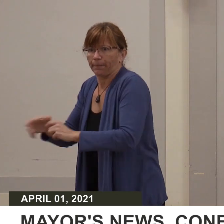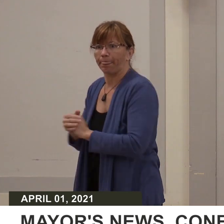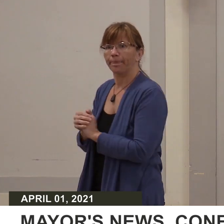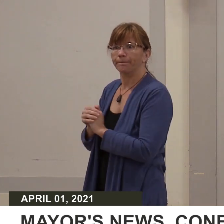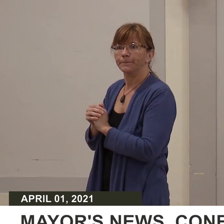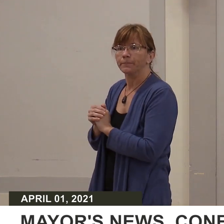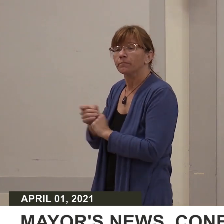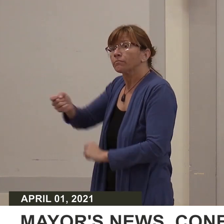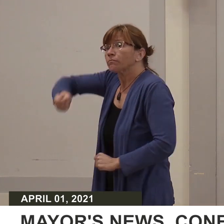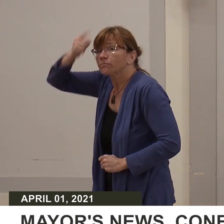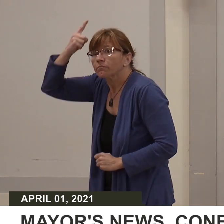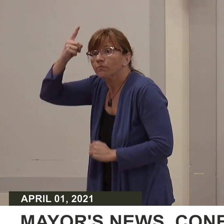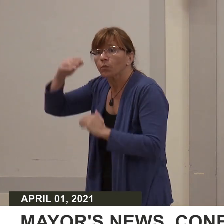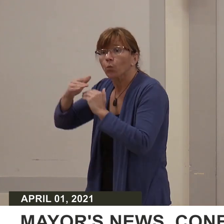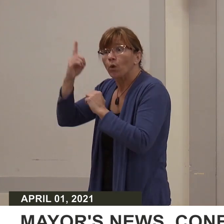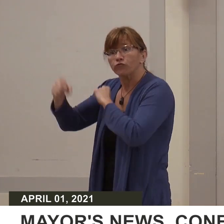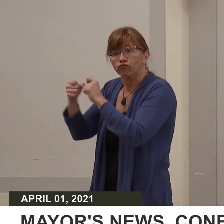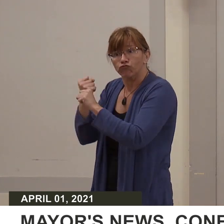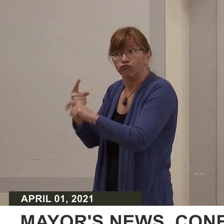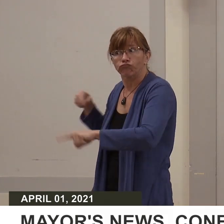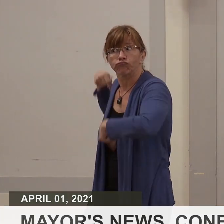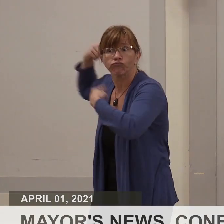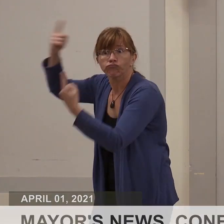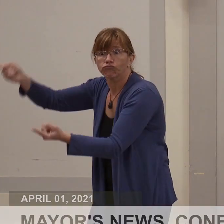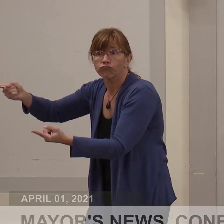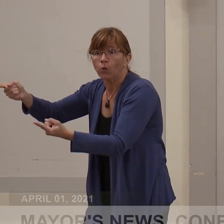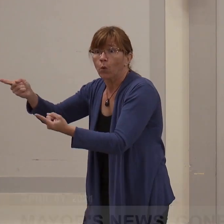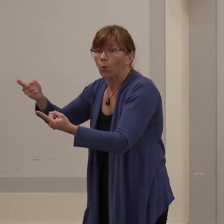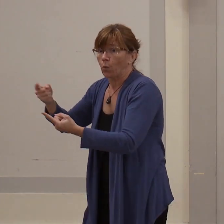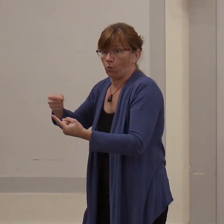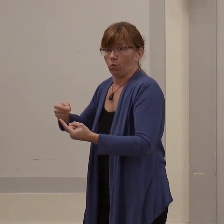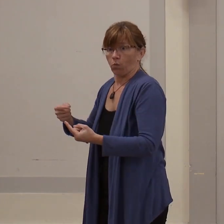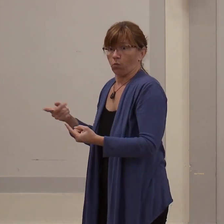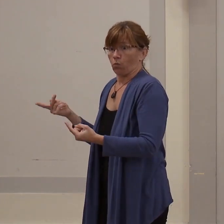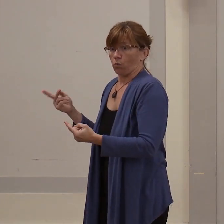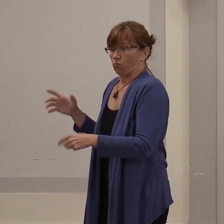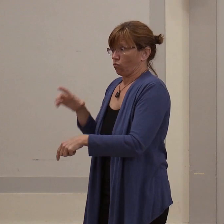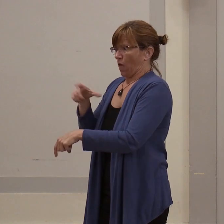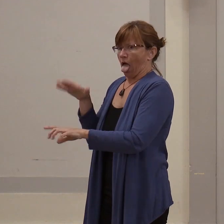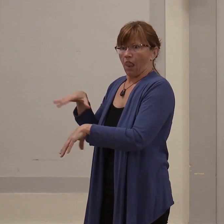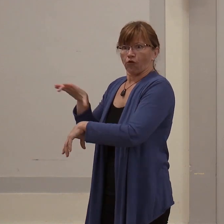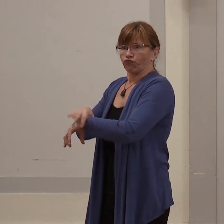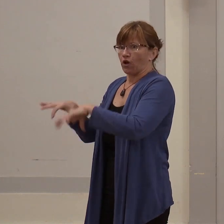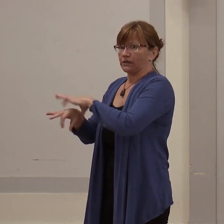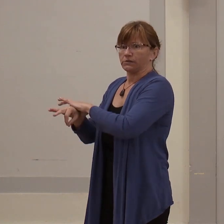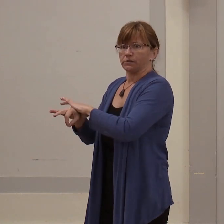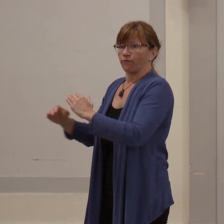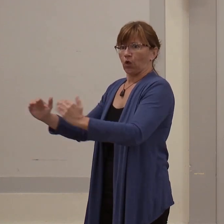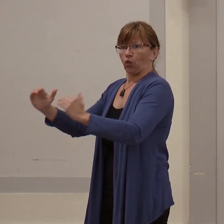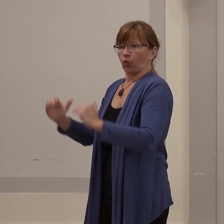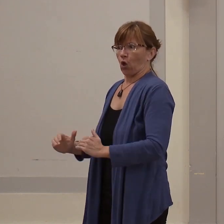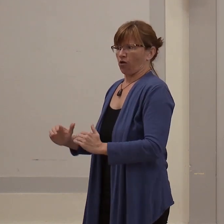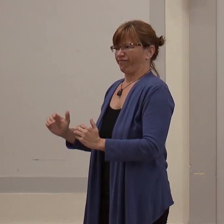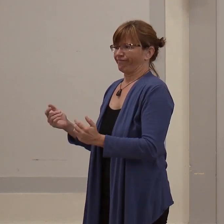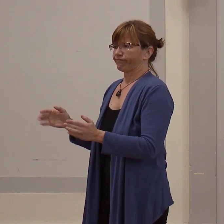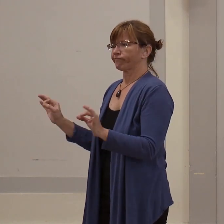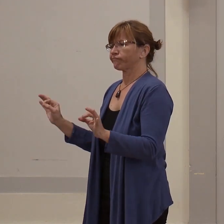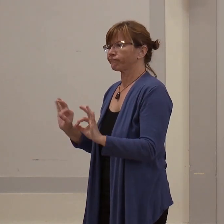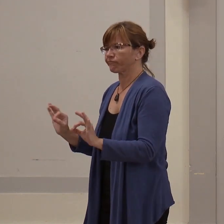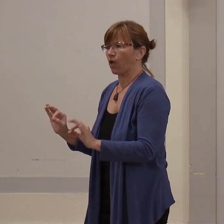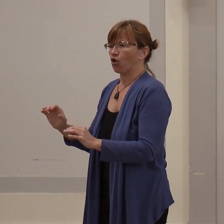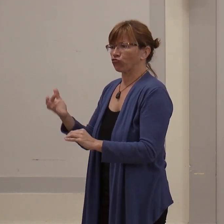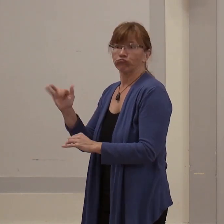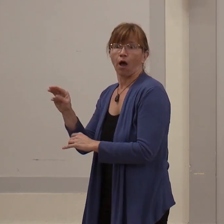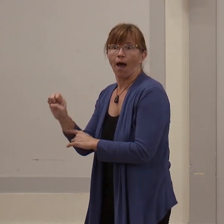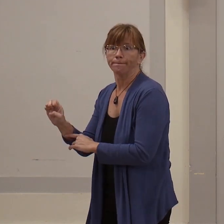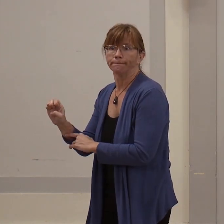year now, we have not been making those low-level offense arrests for just simple possession. However, we still